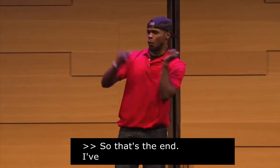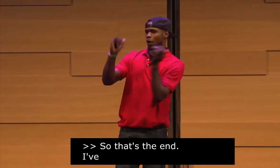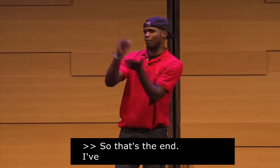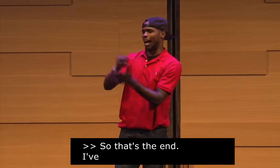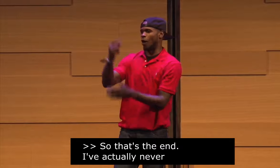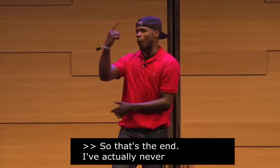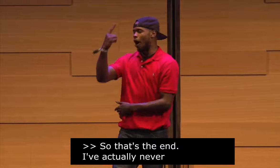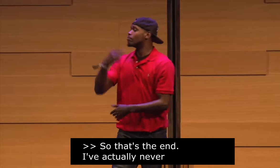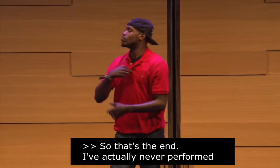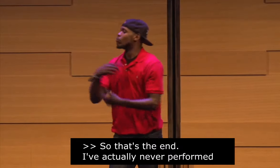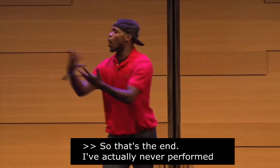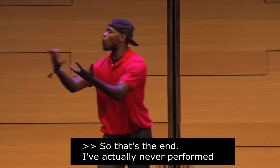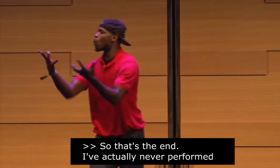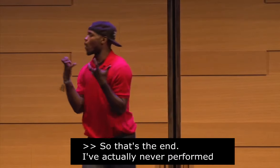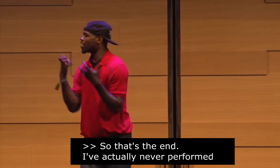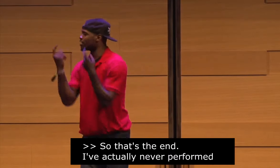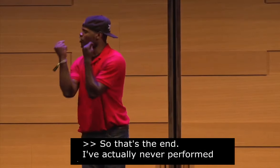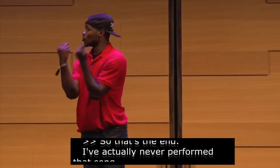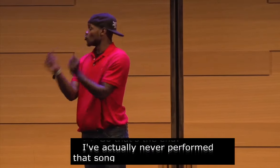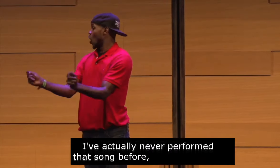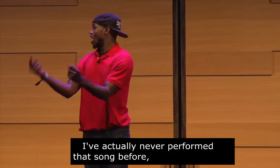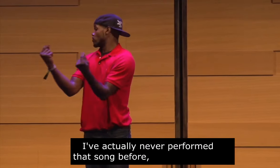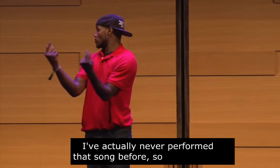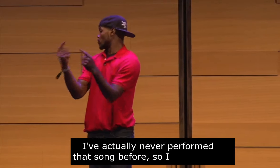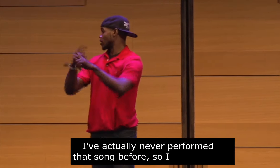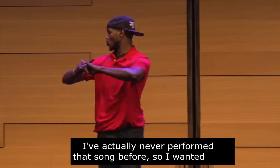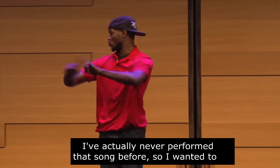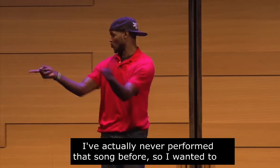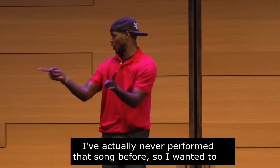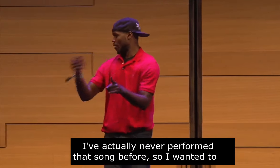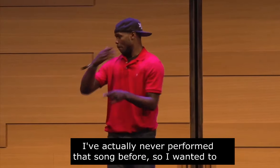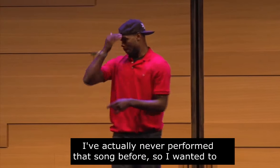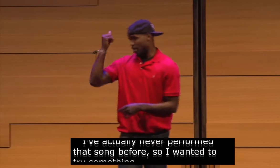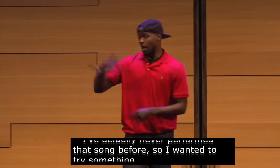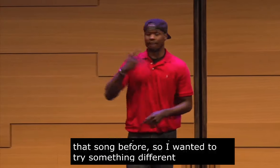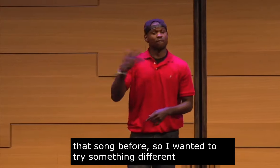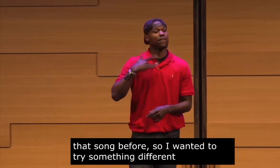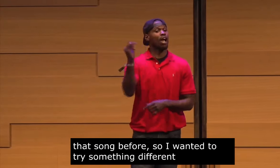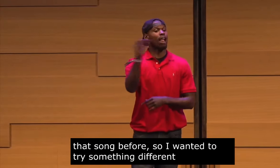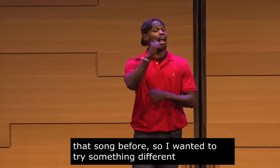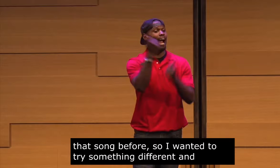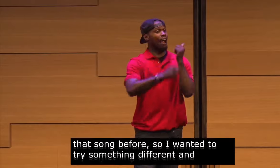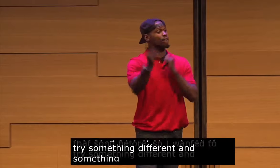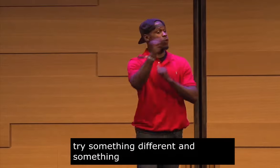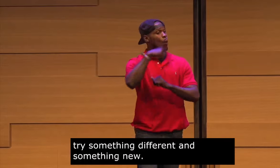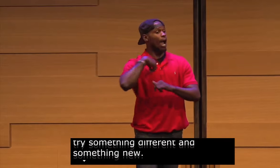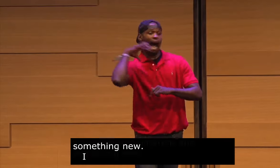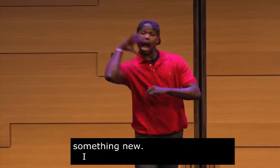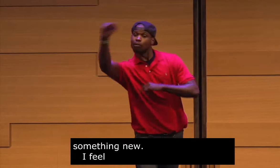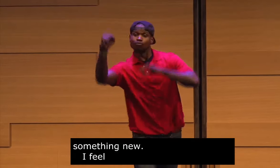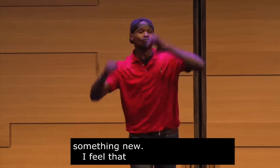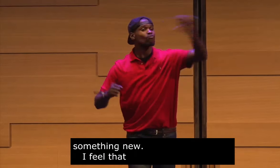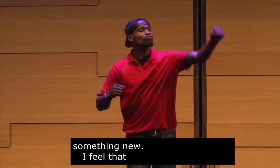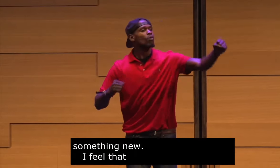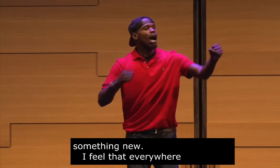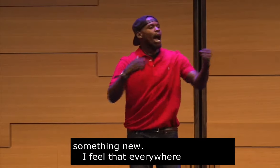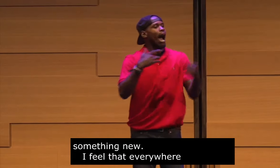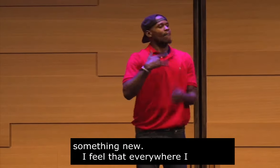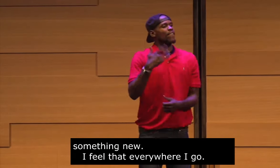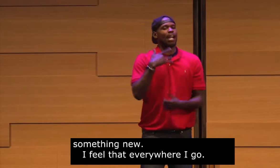I've actually never performed that song before, so I wanted to try something different and something new. I feel that everywhere I